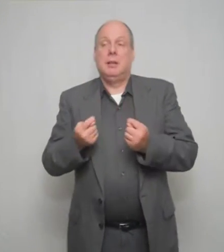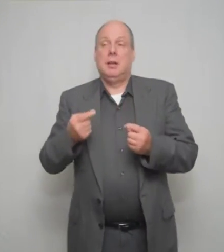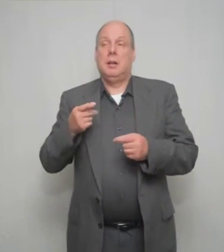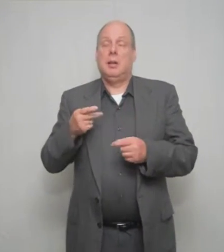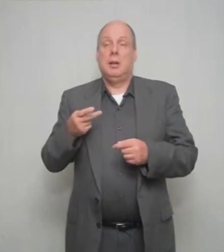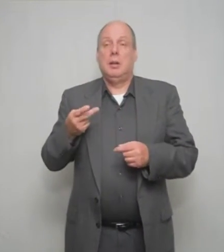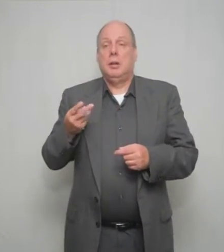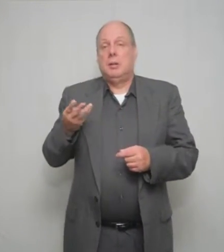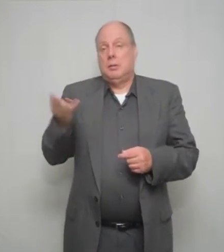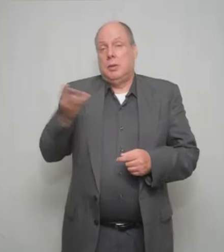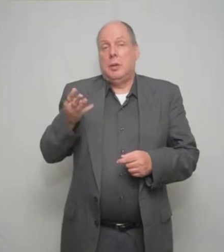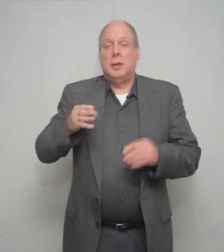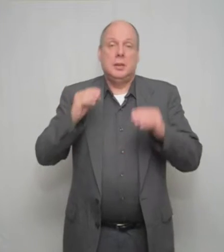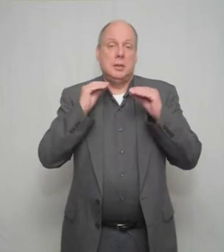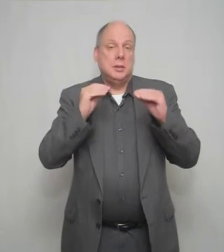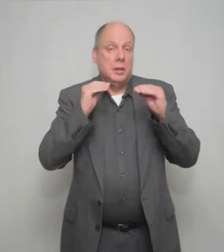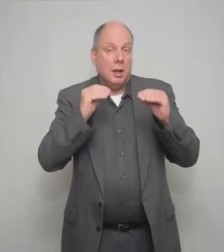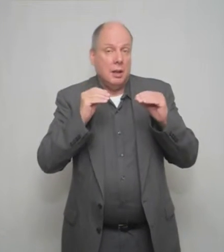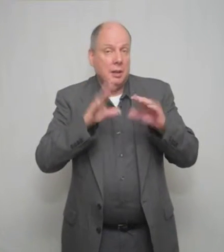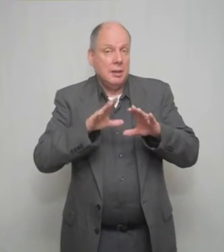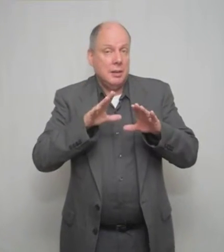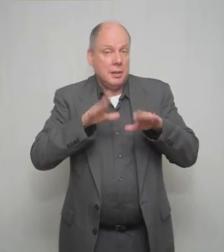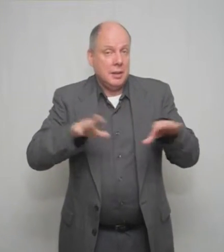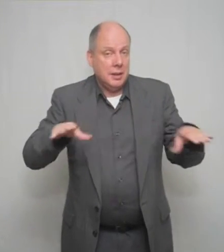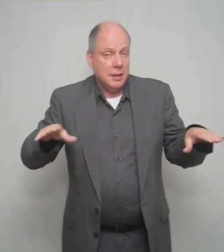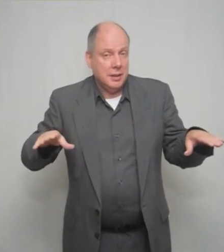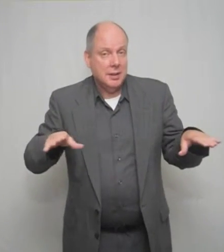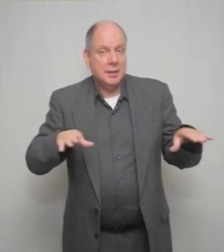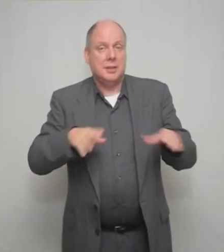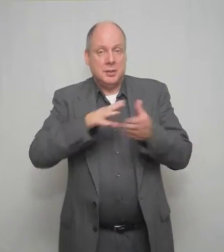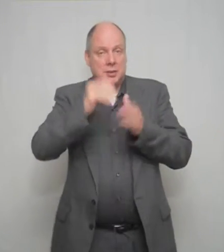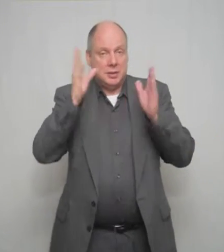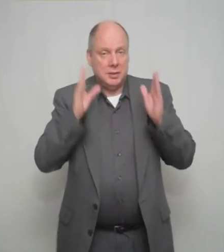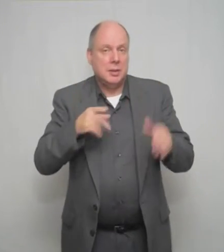Our team went there and we taught the students.